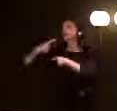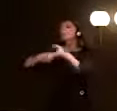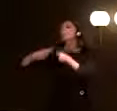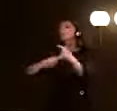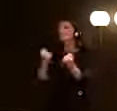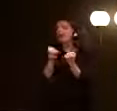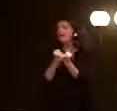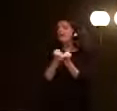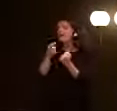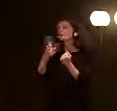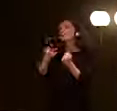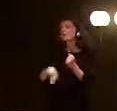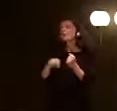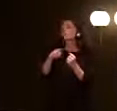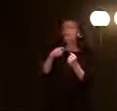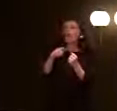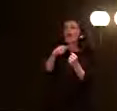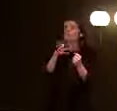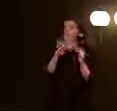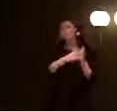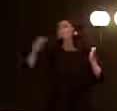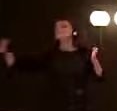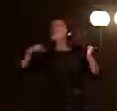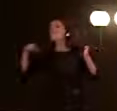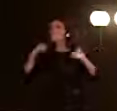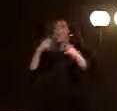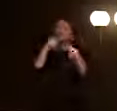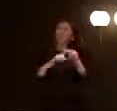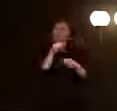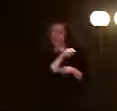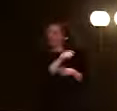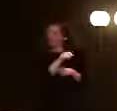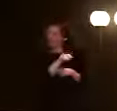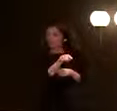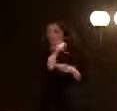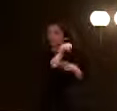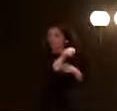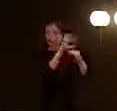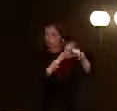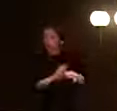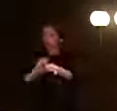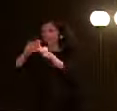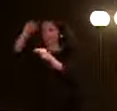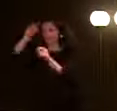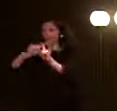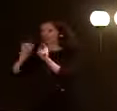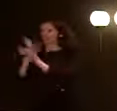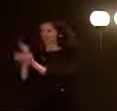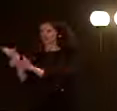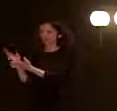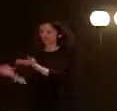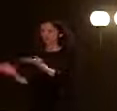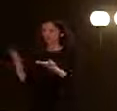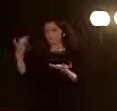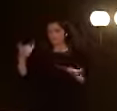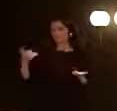skills. In order to have your students experience the same approach in different subjects, it